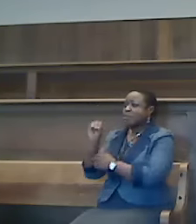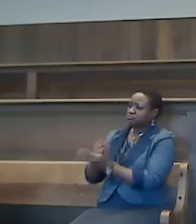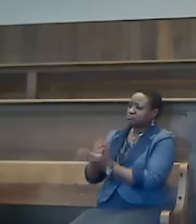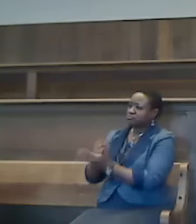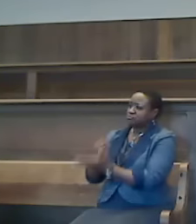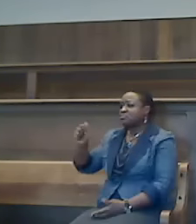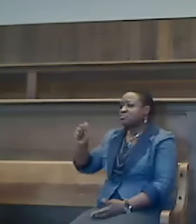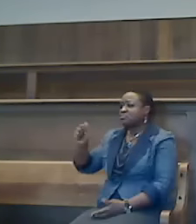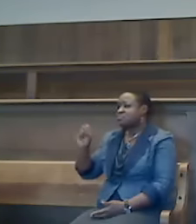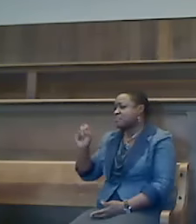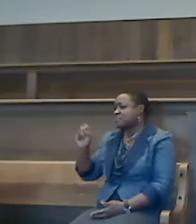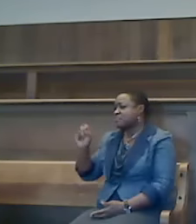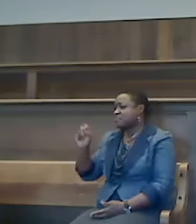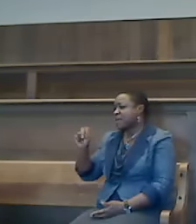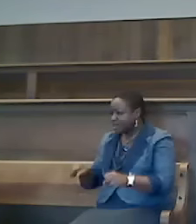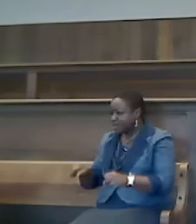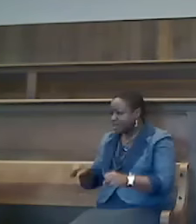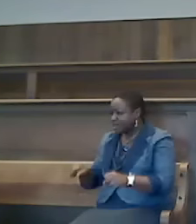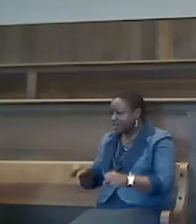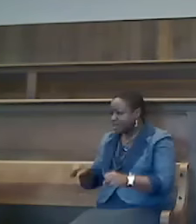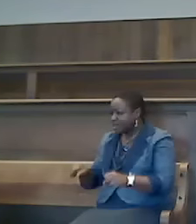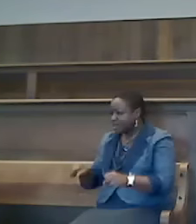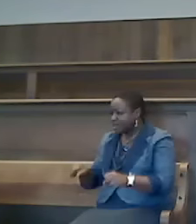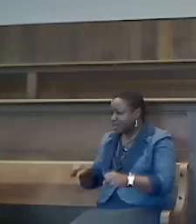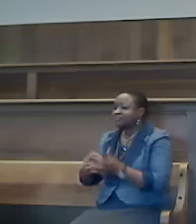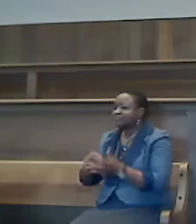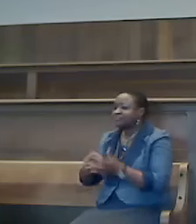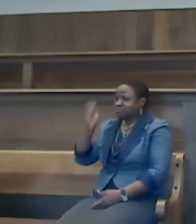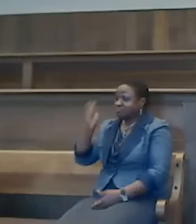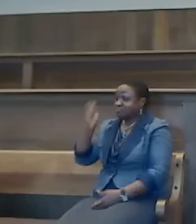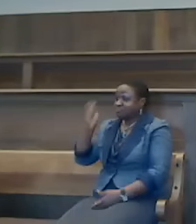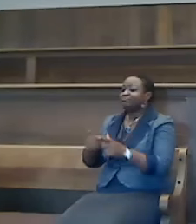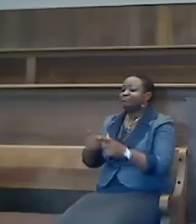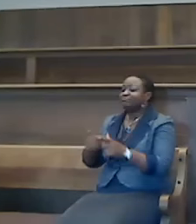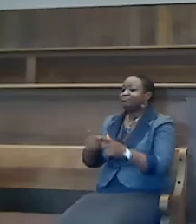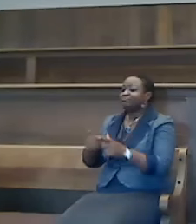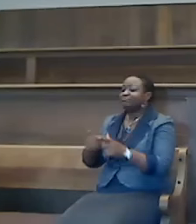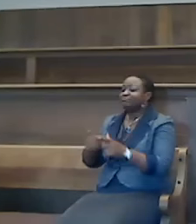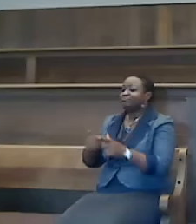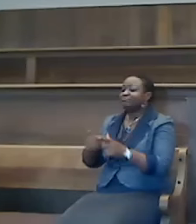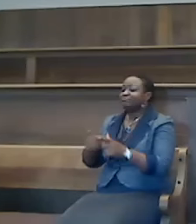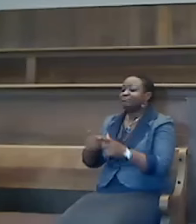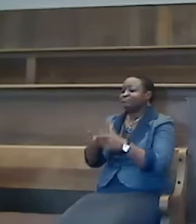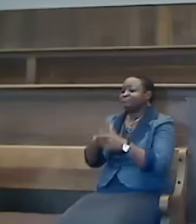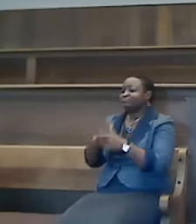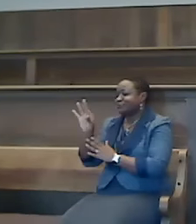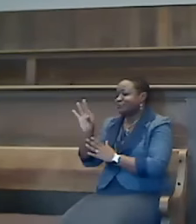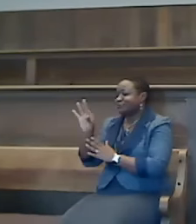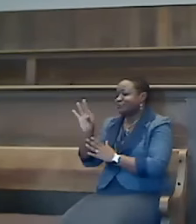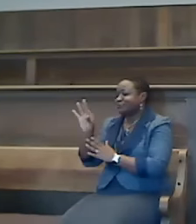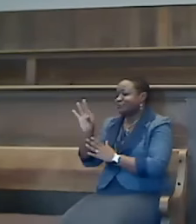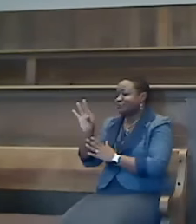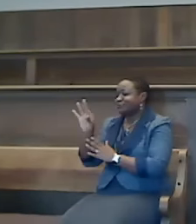decision, and that opened the doors to this frankenfood that we have today.